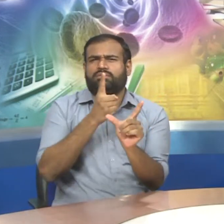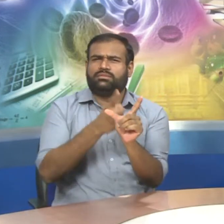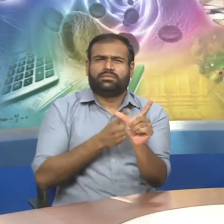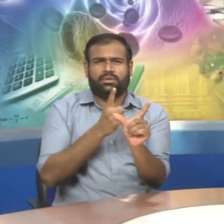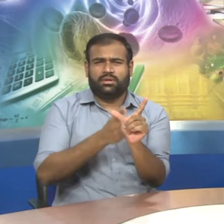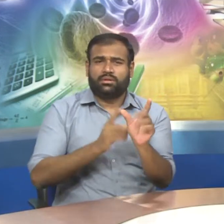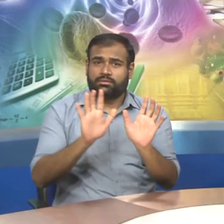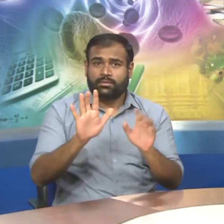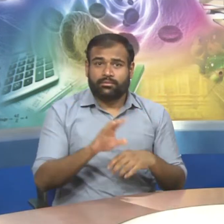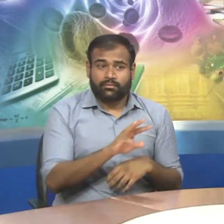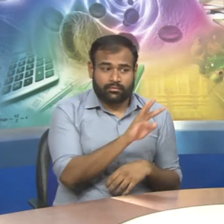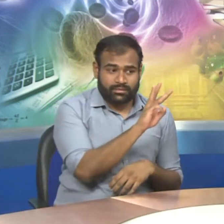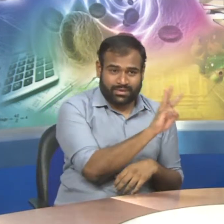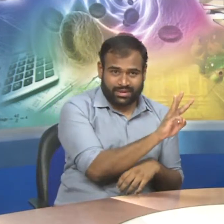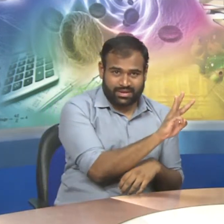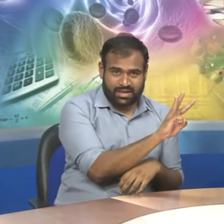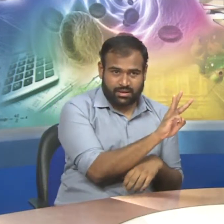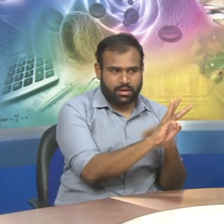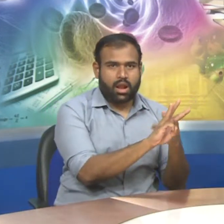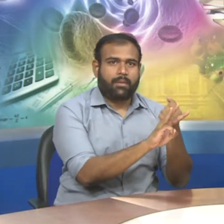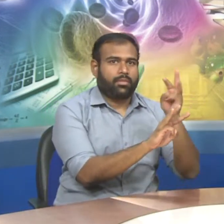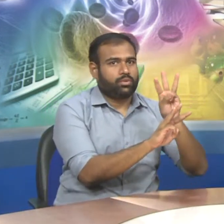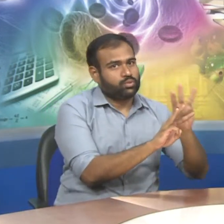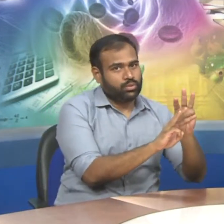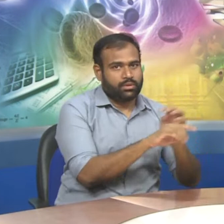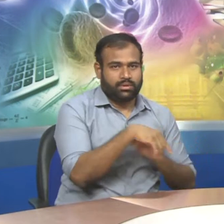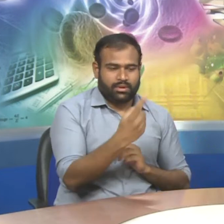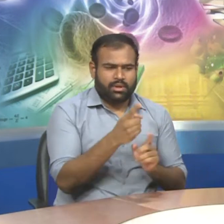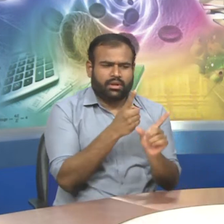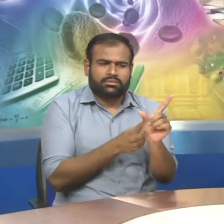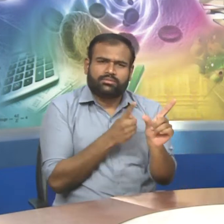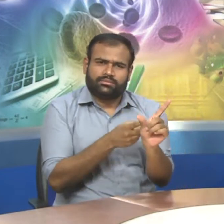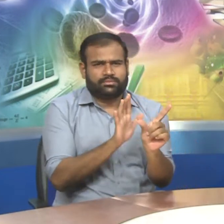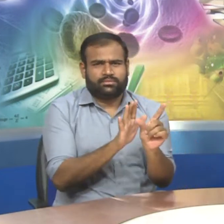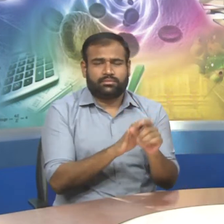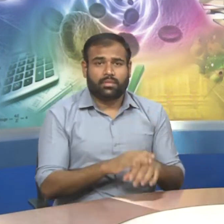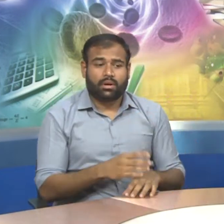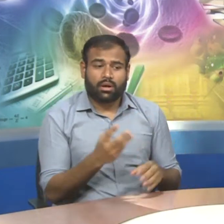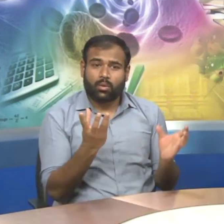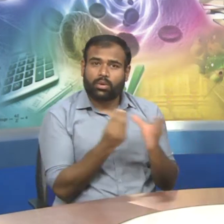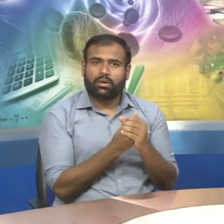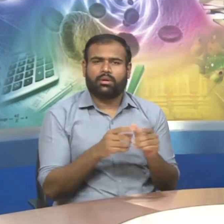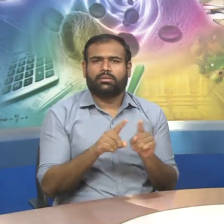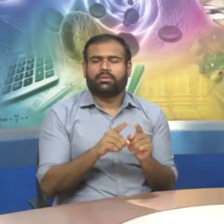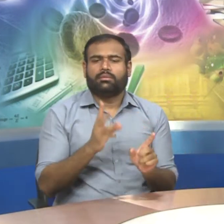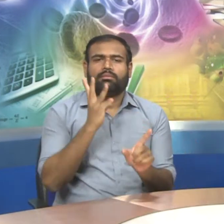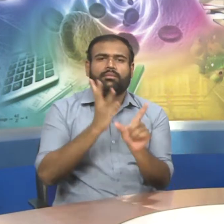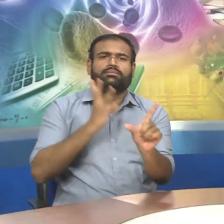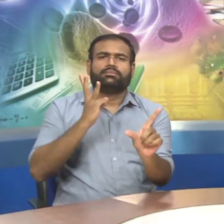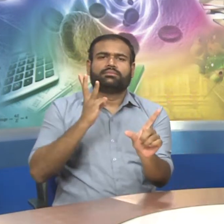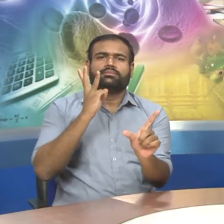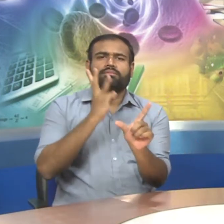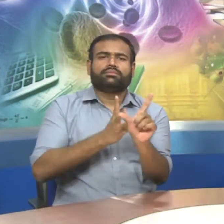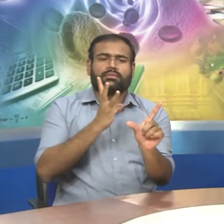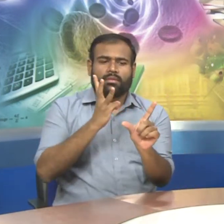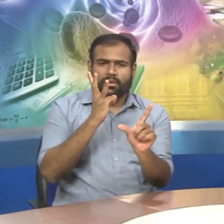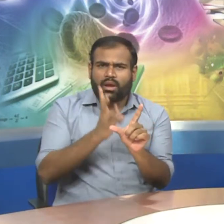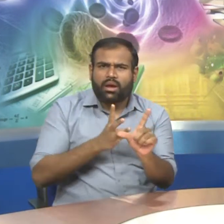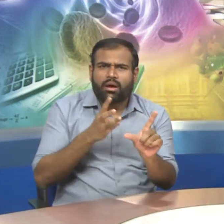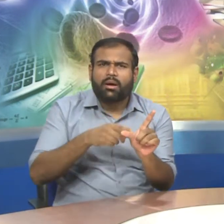Then for year we use this sign Y, and if we have to talk about 3 years, then we will do only this